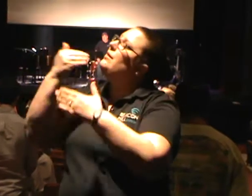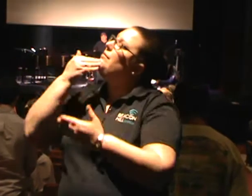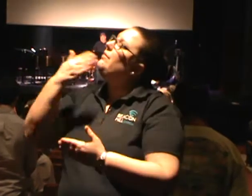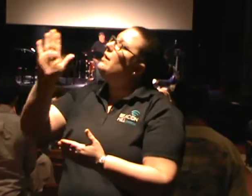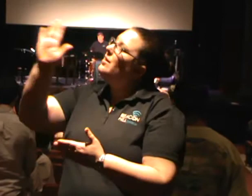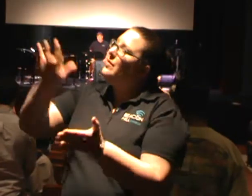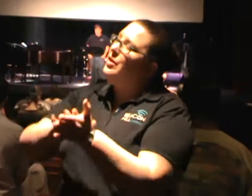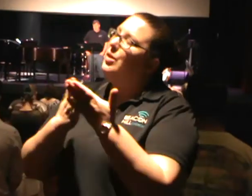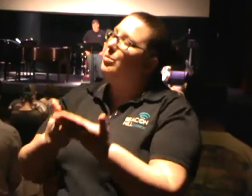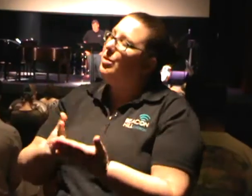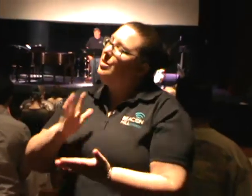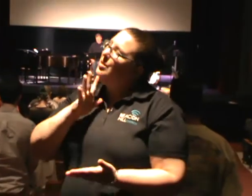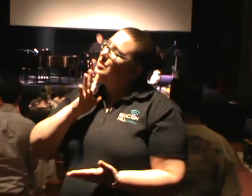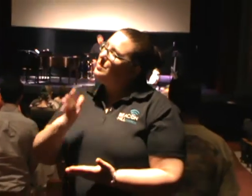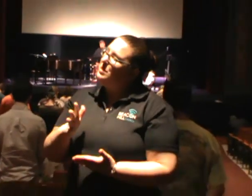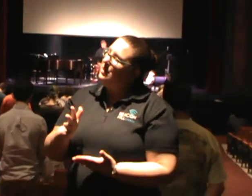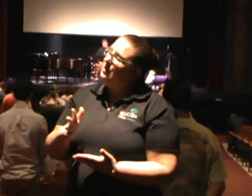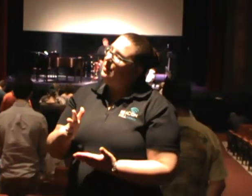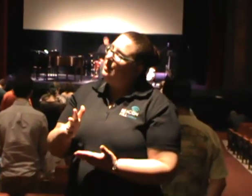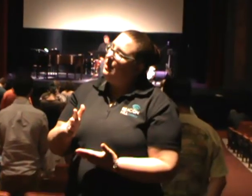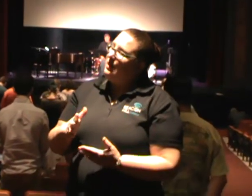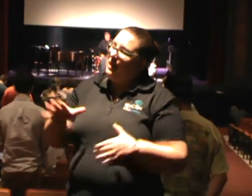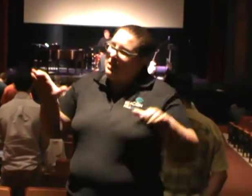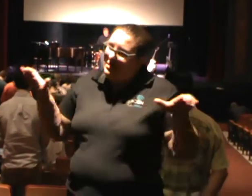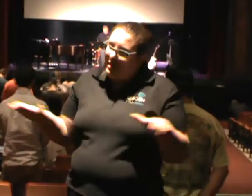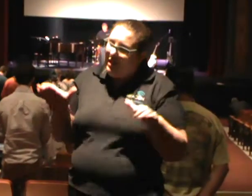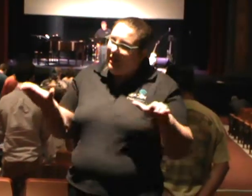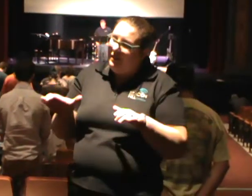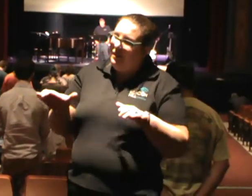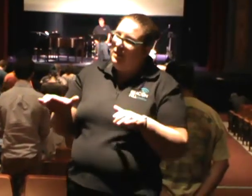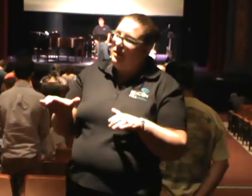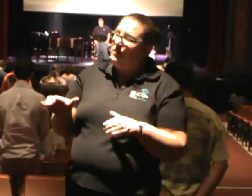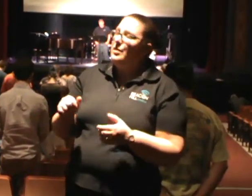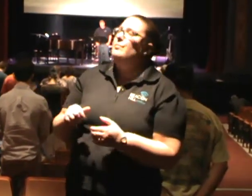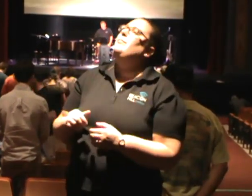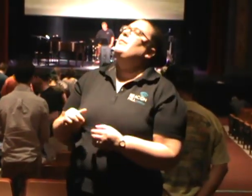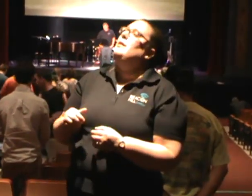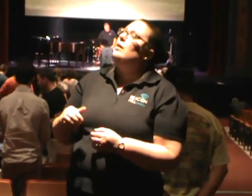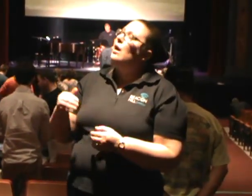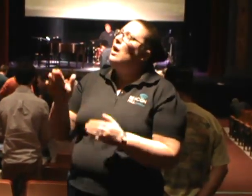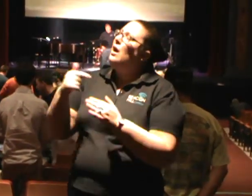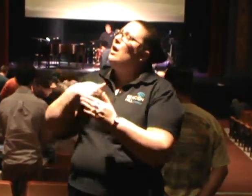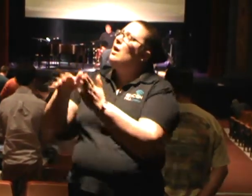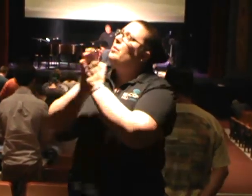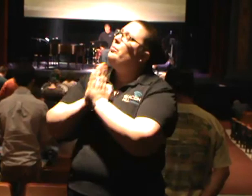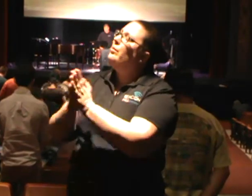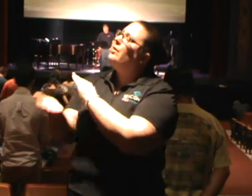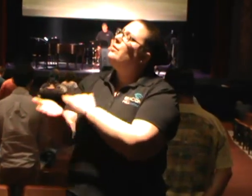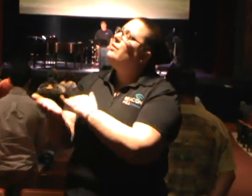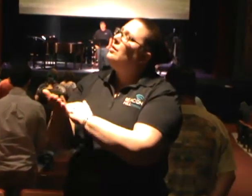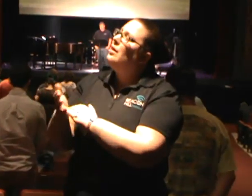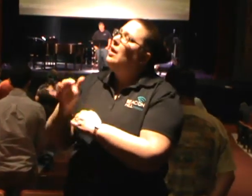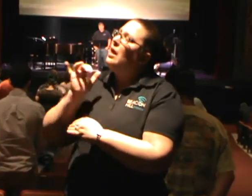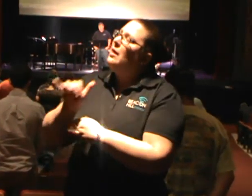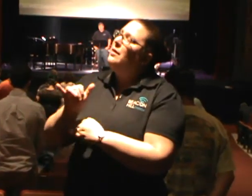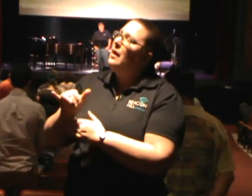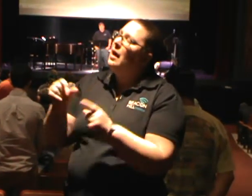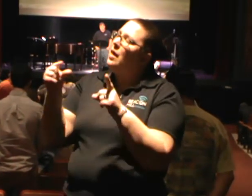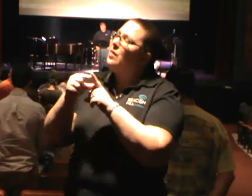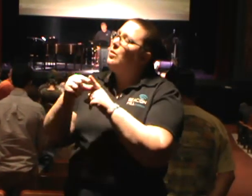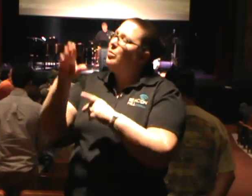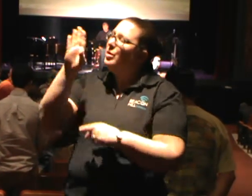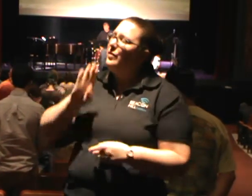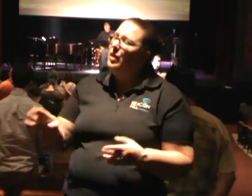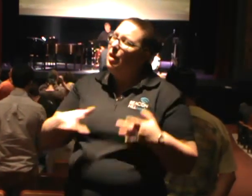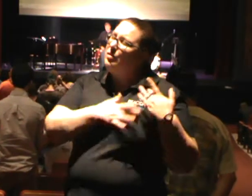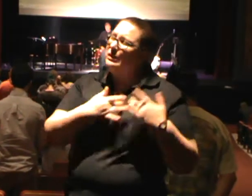speaks. Lord, it is active. It is sharper than a two-edged sword. Lord, I pray this morning that the word of God would pierce the hearts